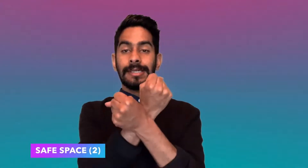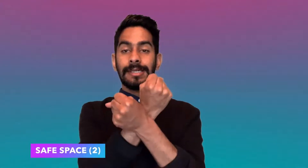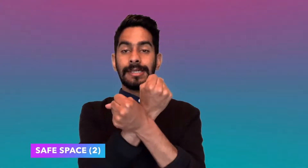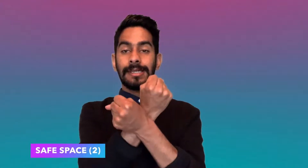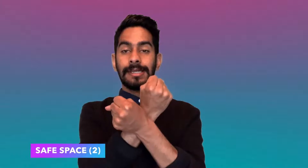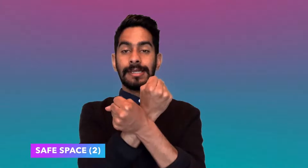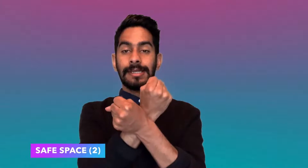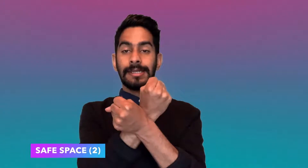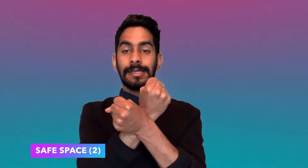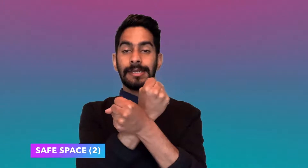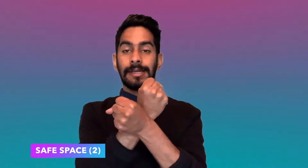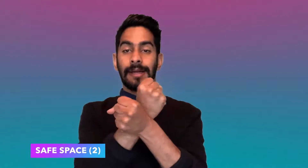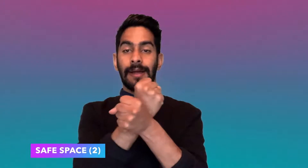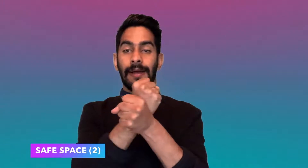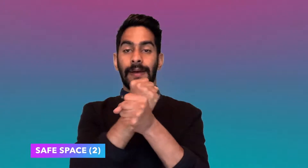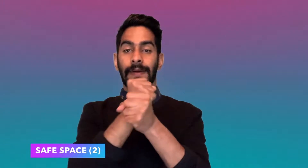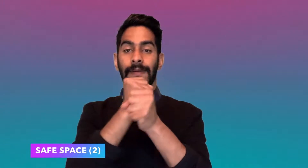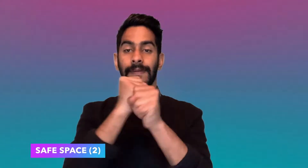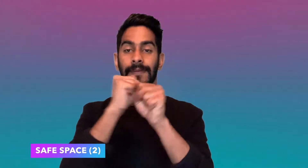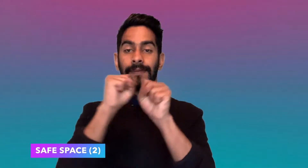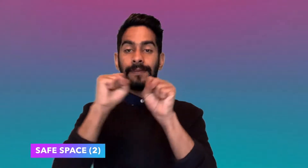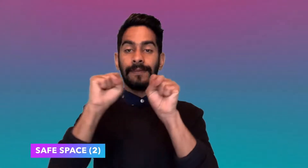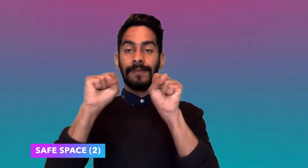The second translation, safe